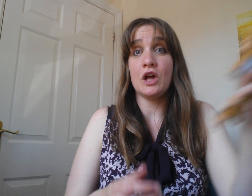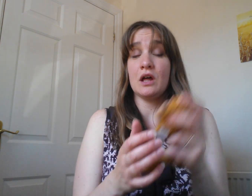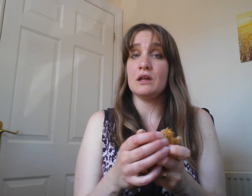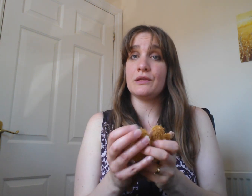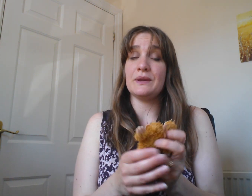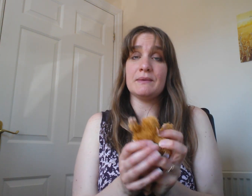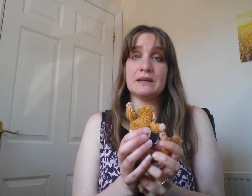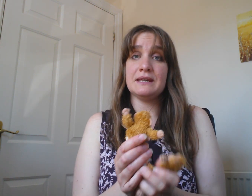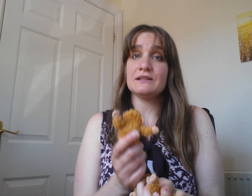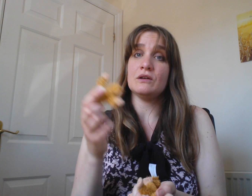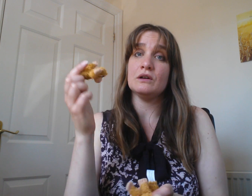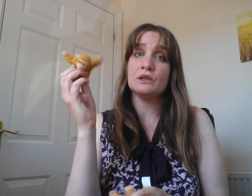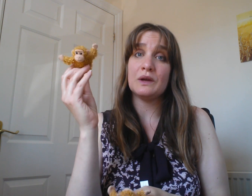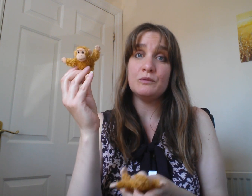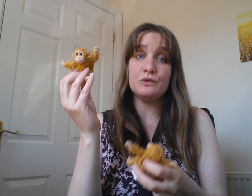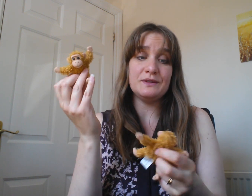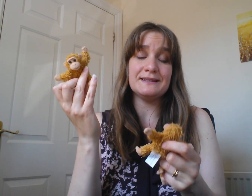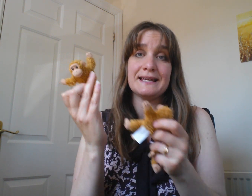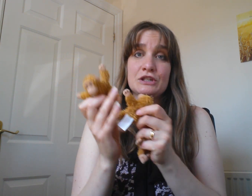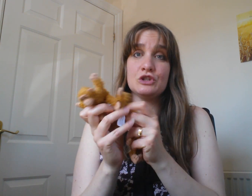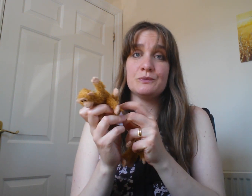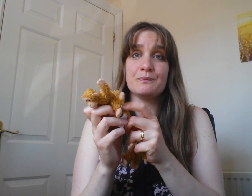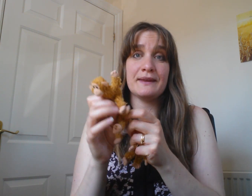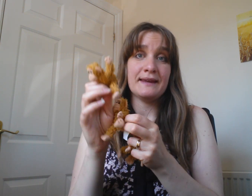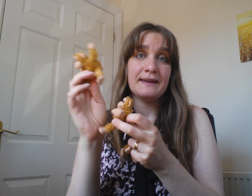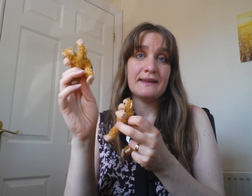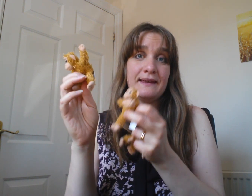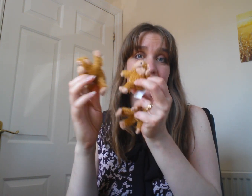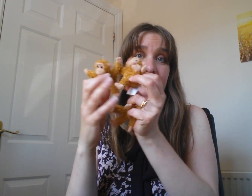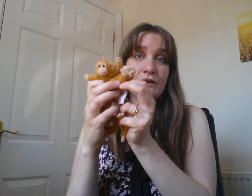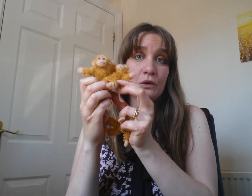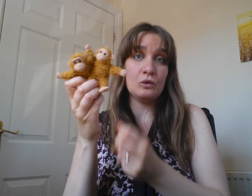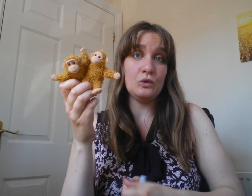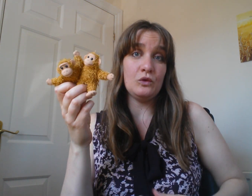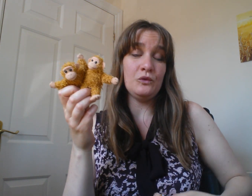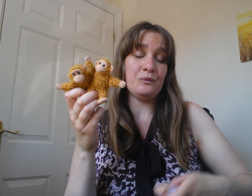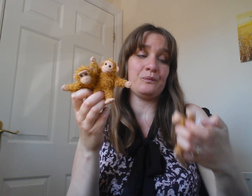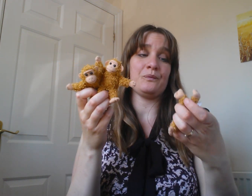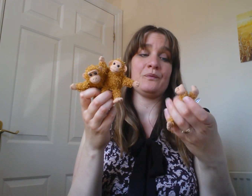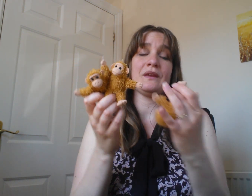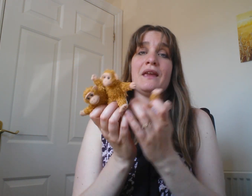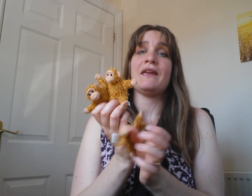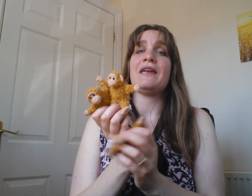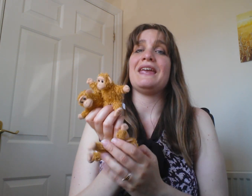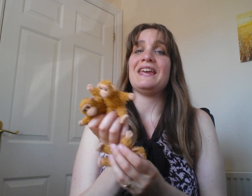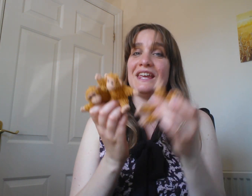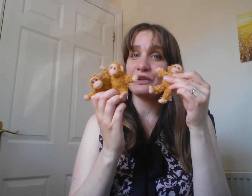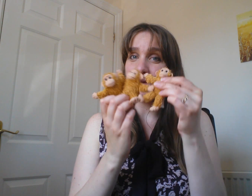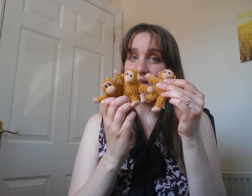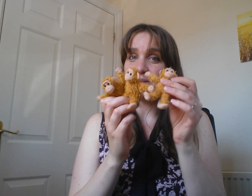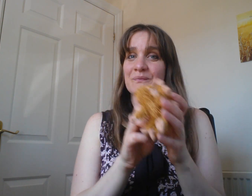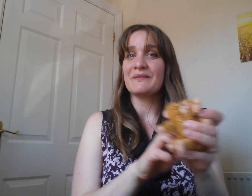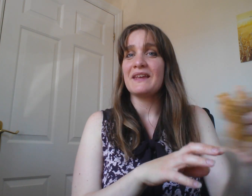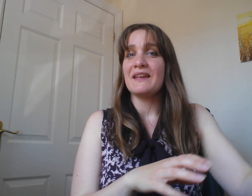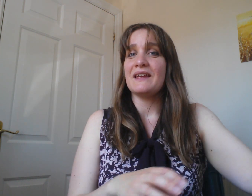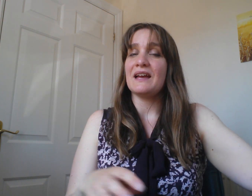our three monkeys, our trois petits singes, un, deux, et trois. And